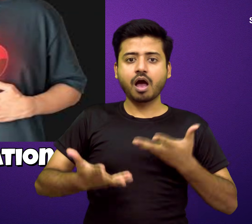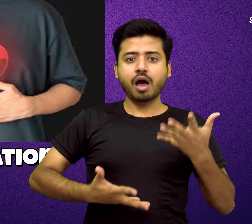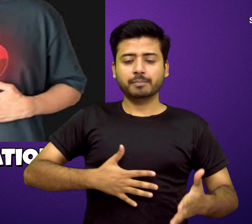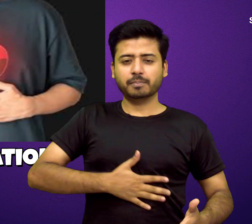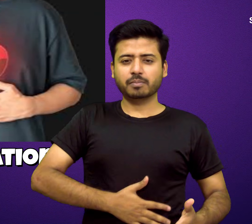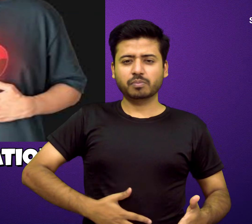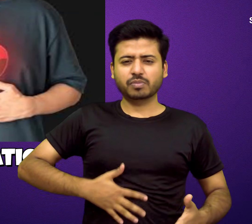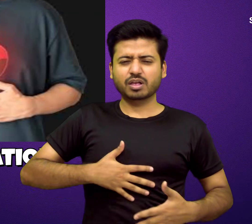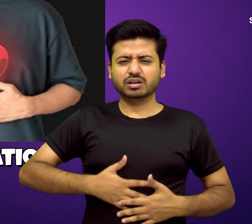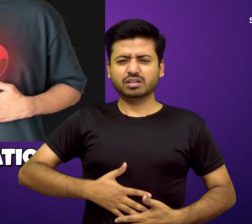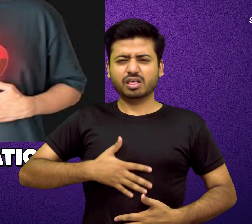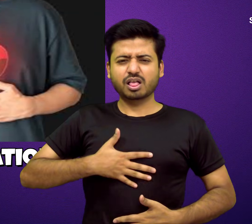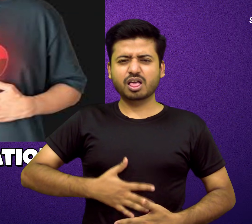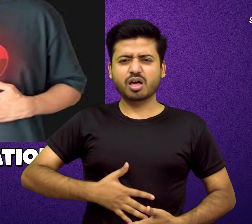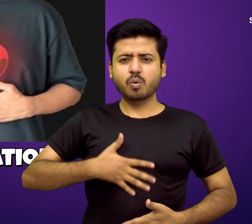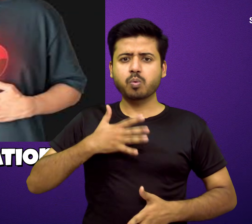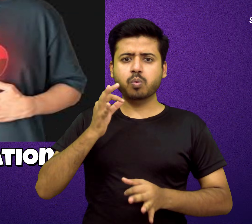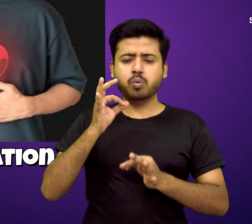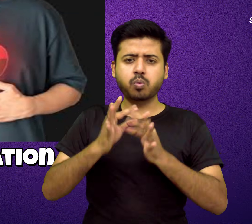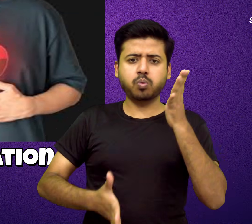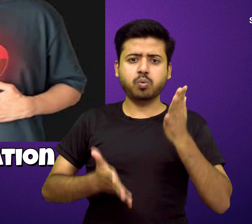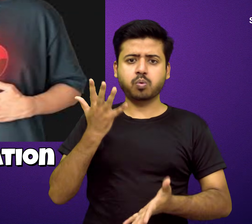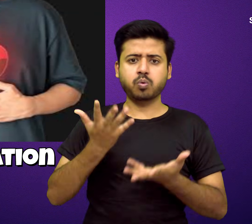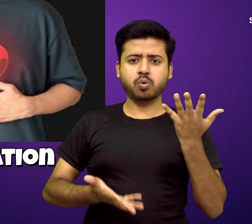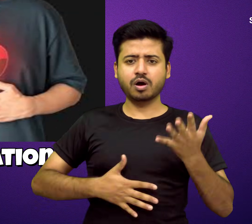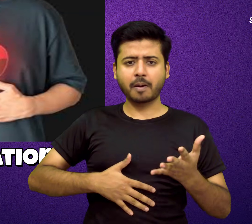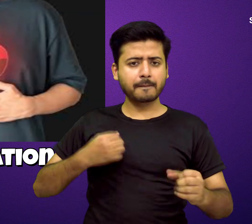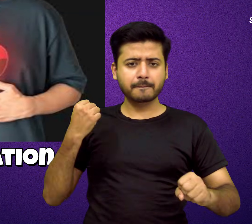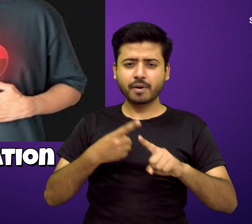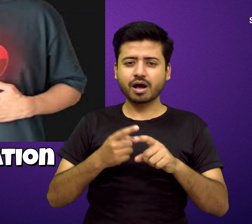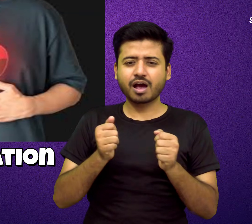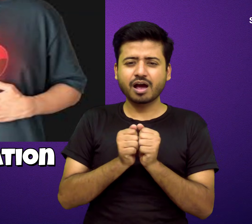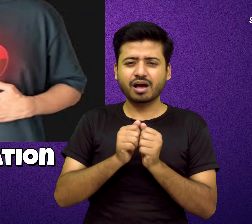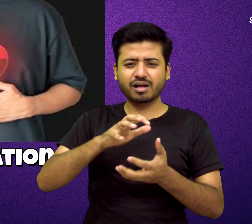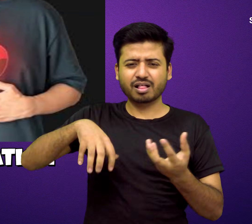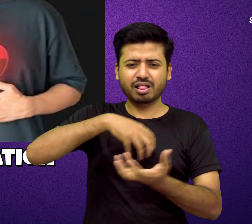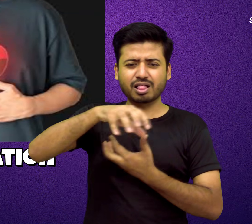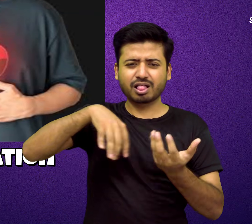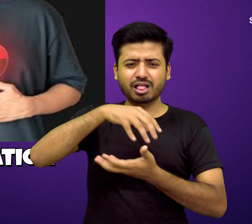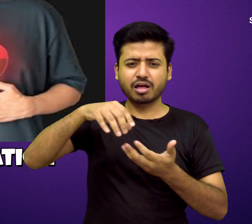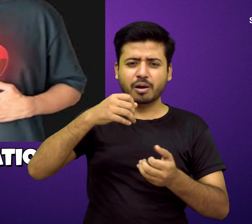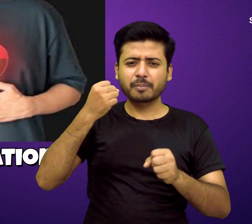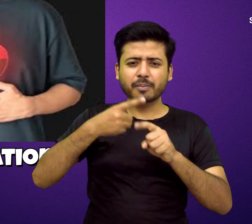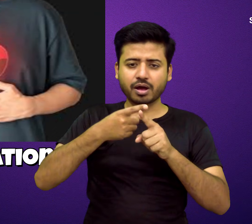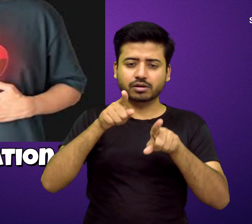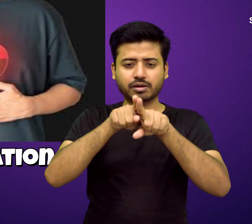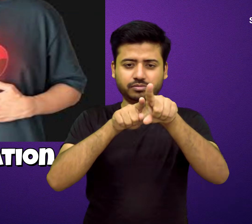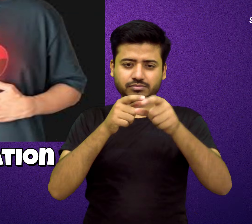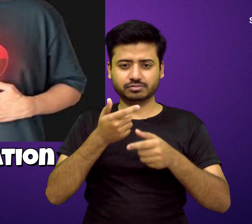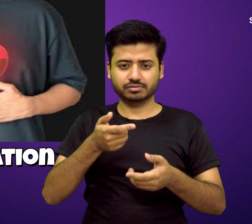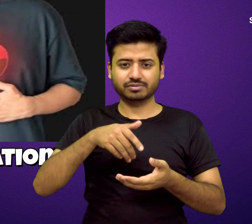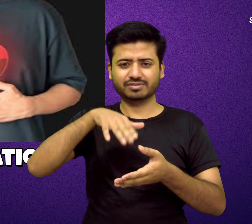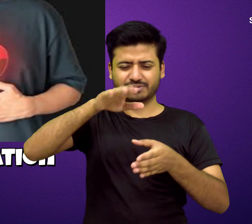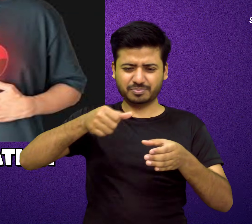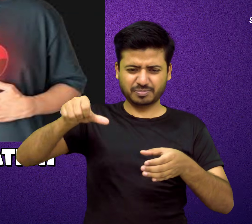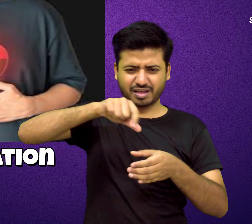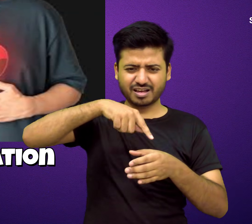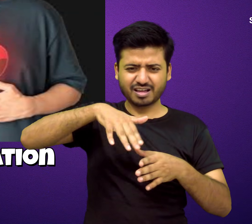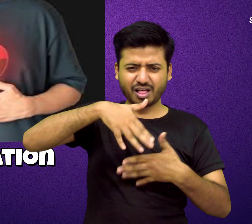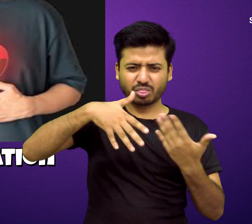to soothe your stomach right now. If you are currently in pain, avoid taking any more carbonated drinks or heavy foods.